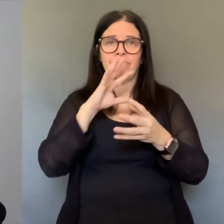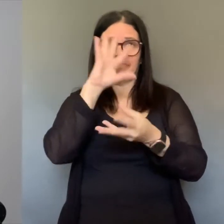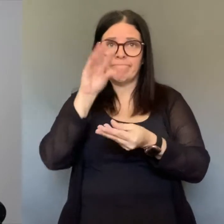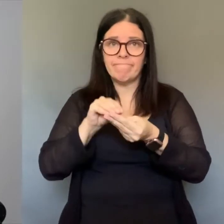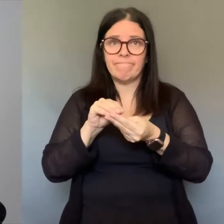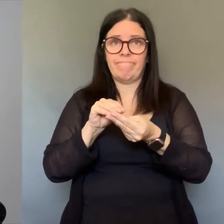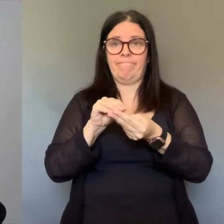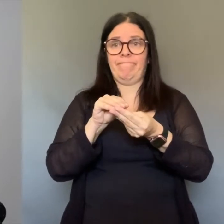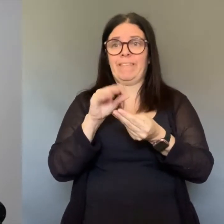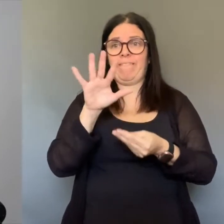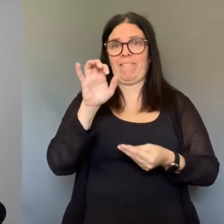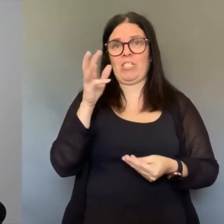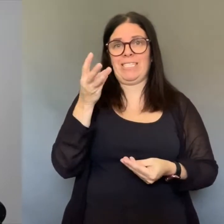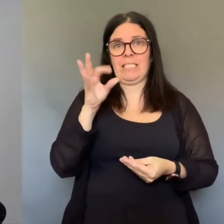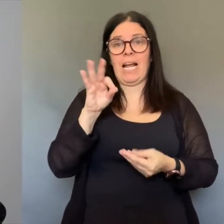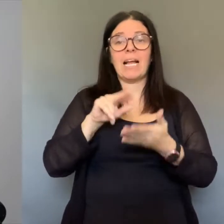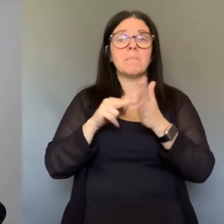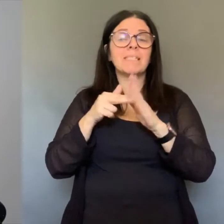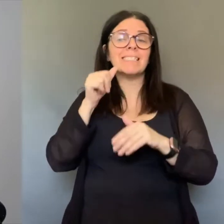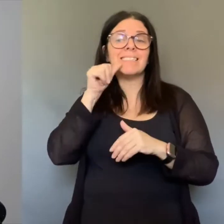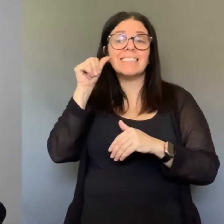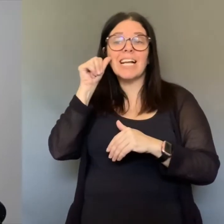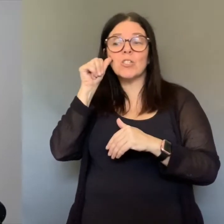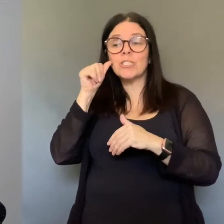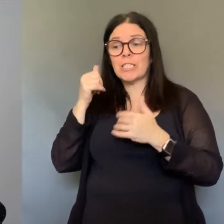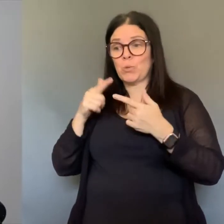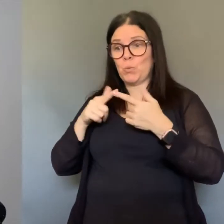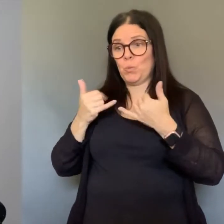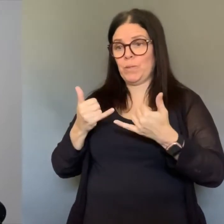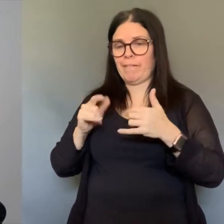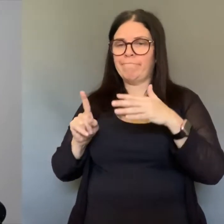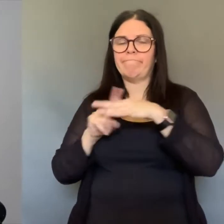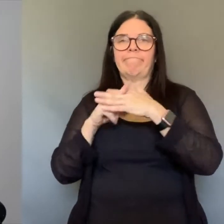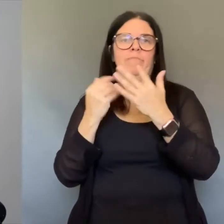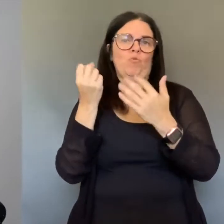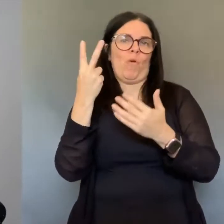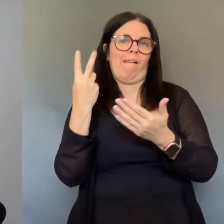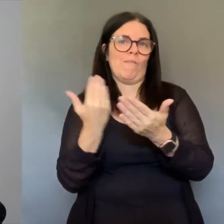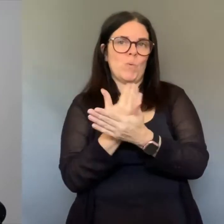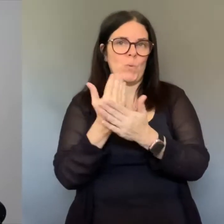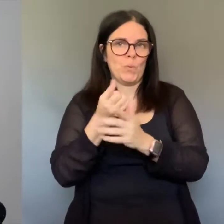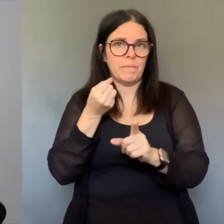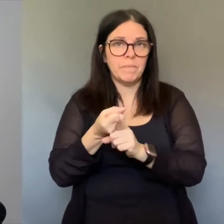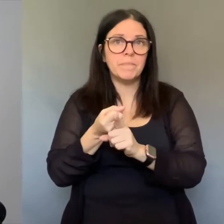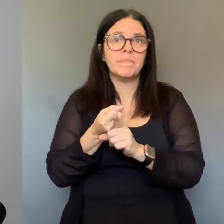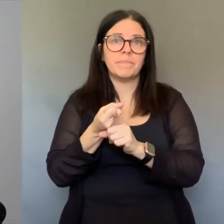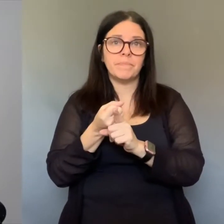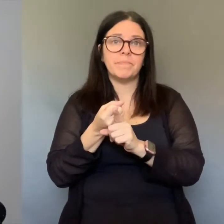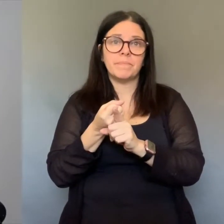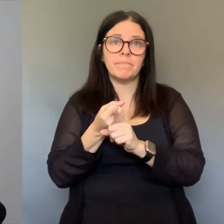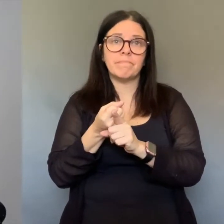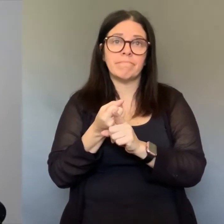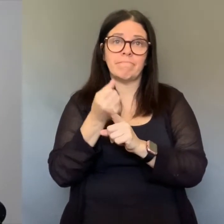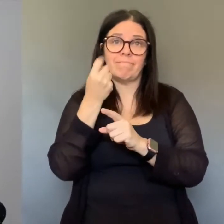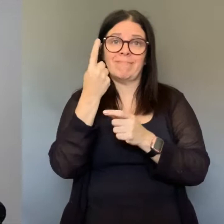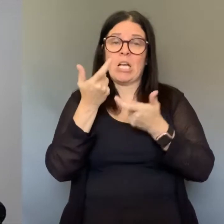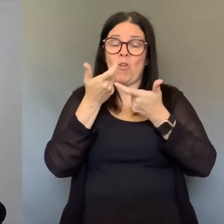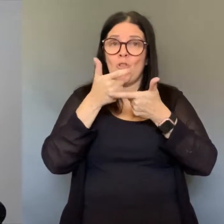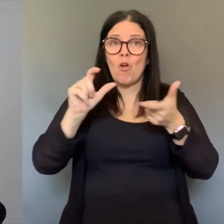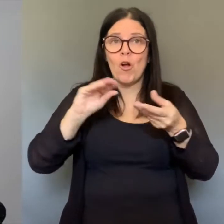reporting 569 cases of COVID-19 in our community, an increase of 12 cases from